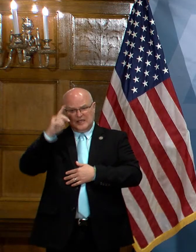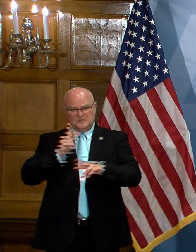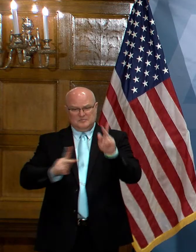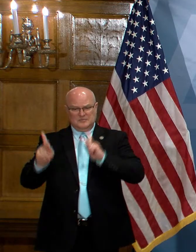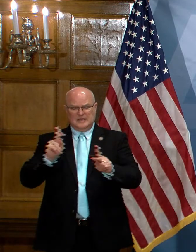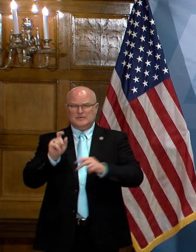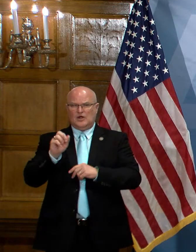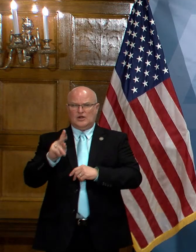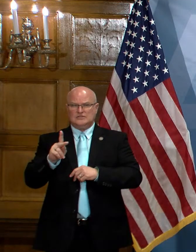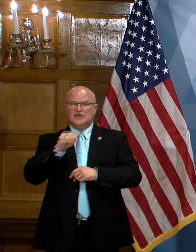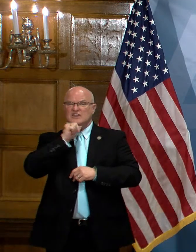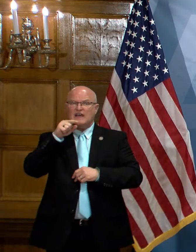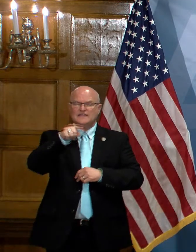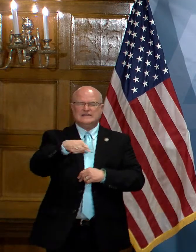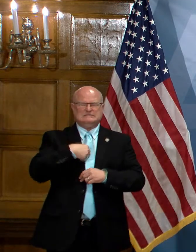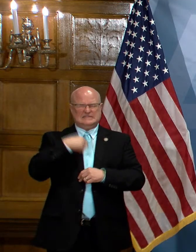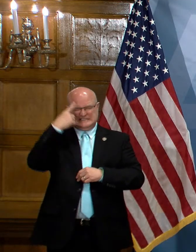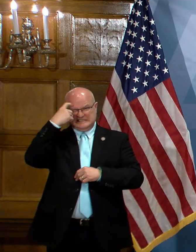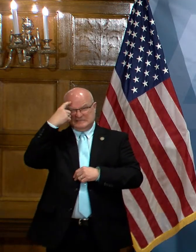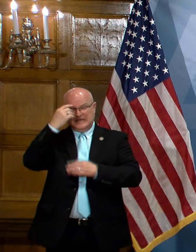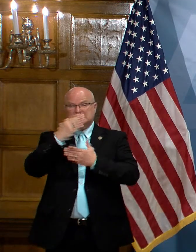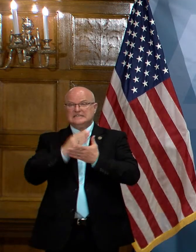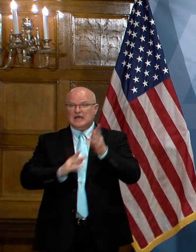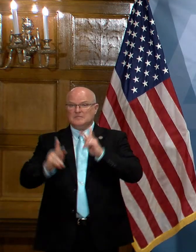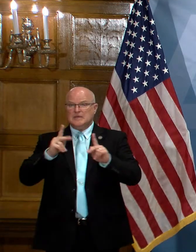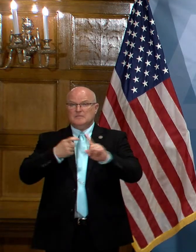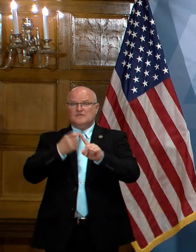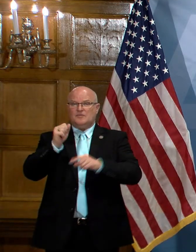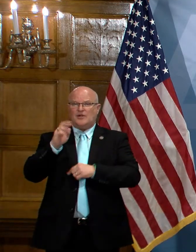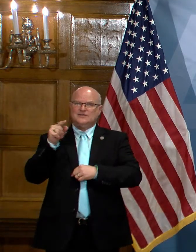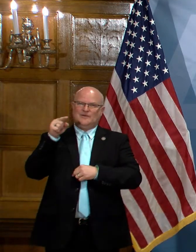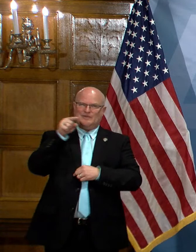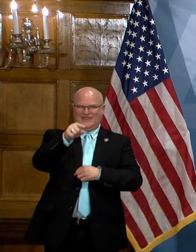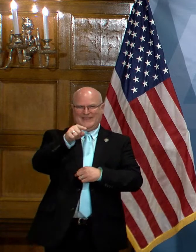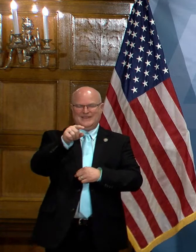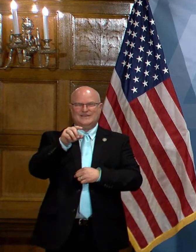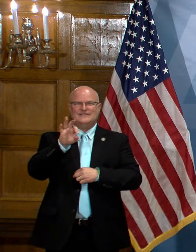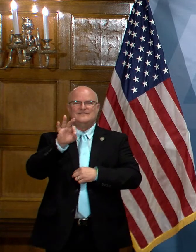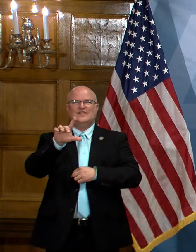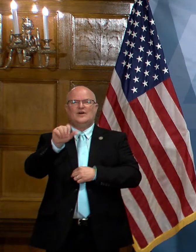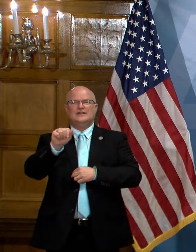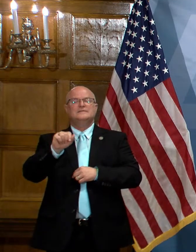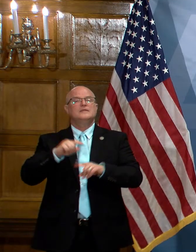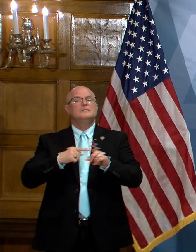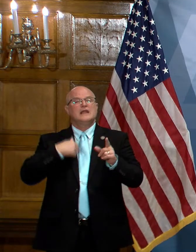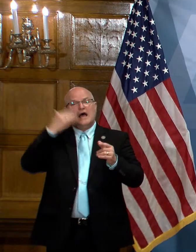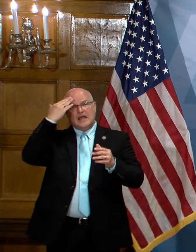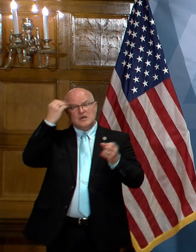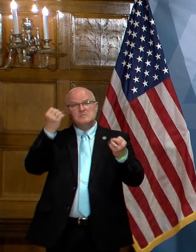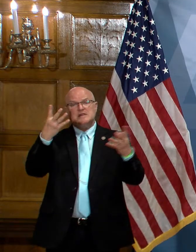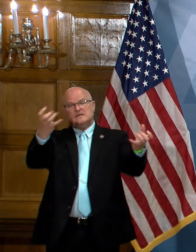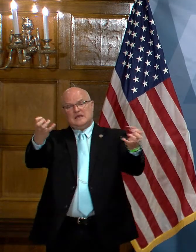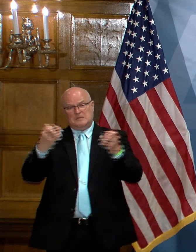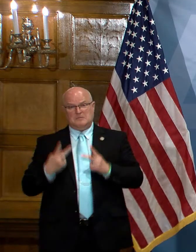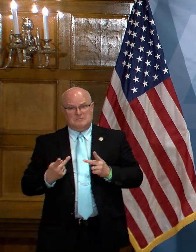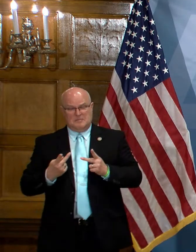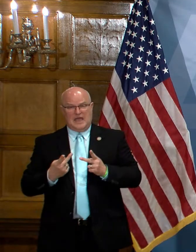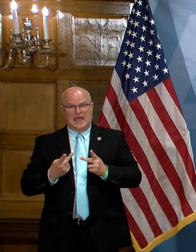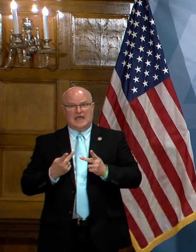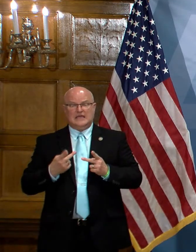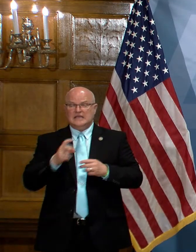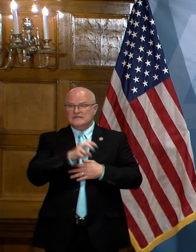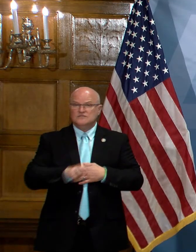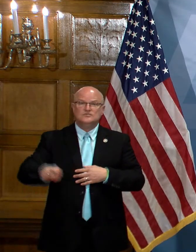Arkansans might not have been there, but I suspect that some Arkansans were there. And I know that many will be coming back from spring break.